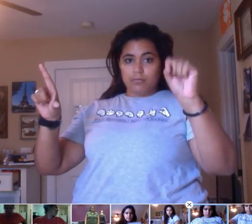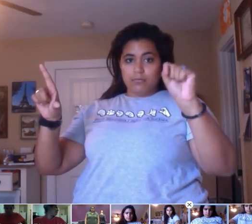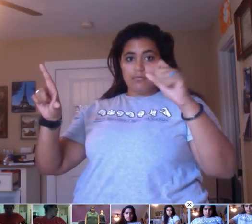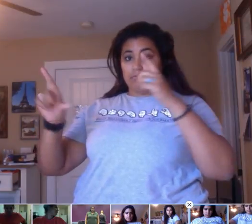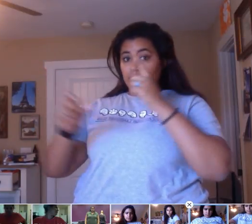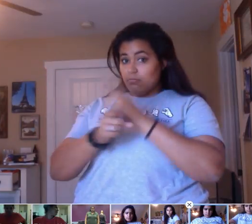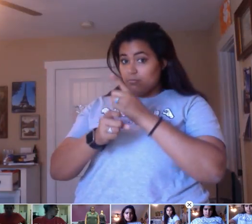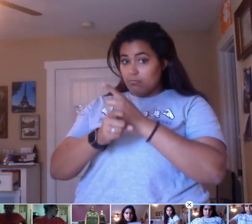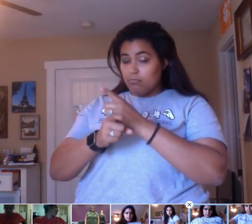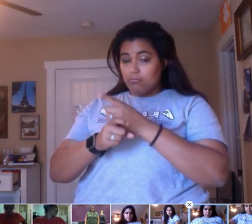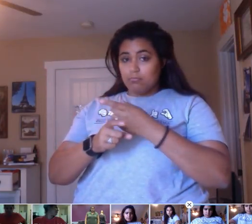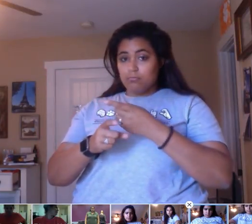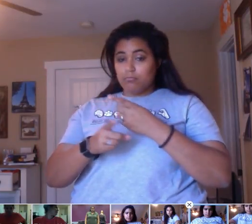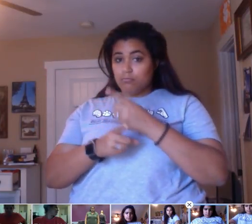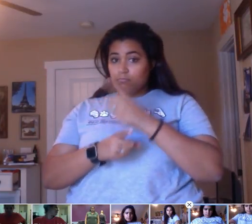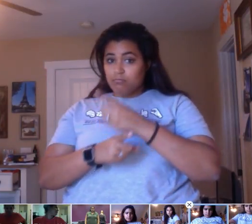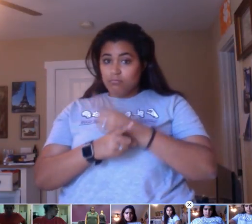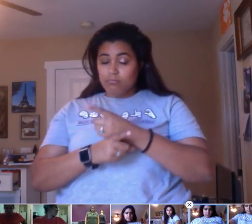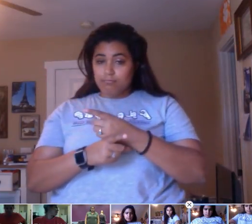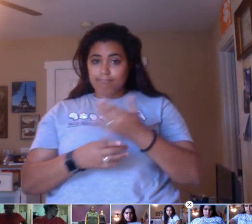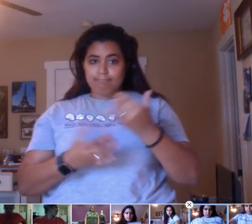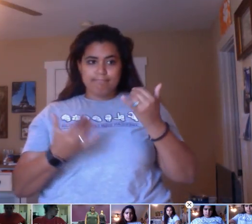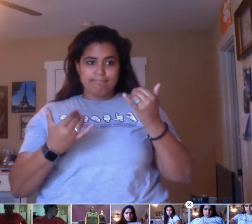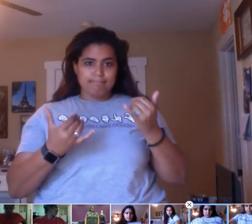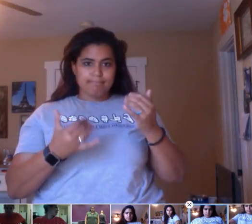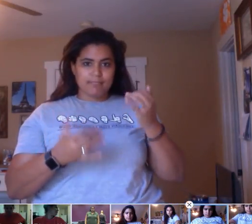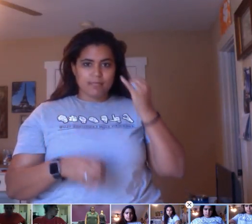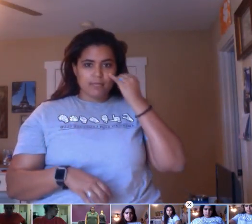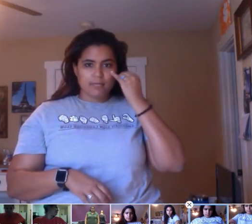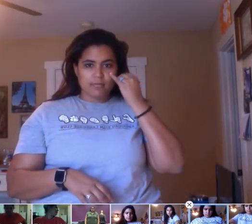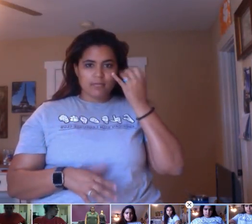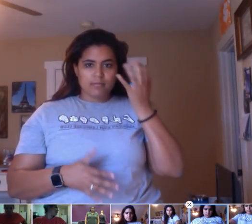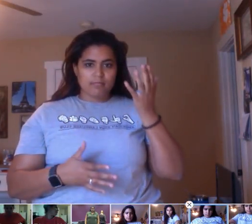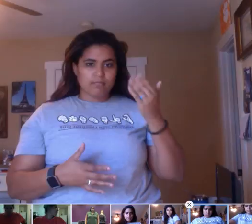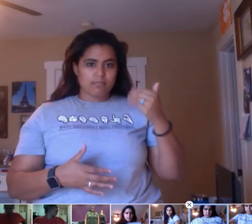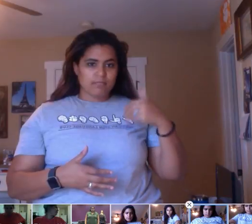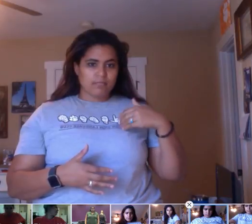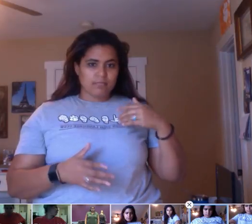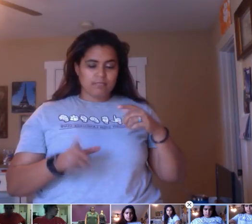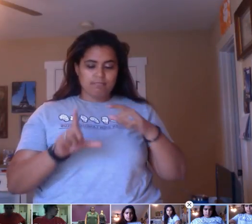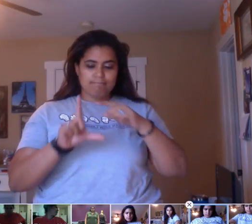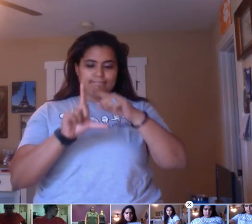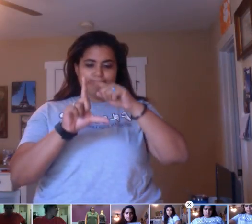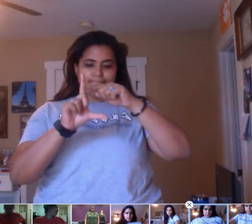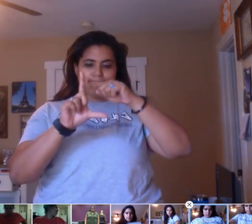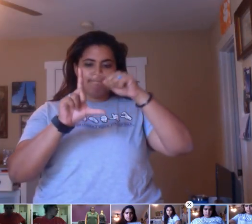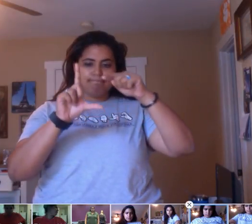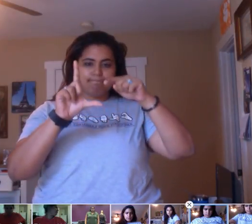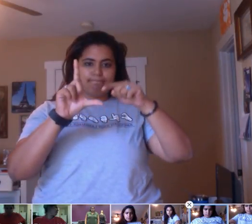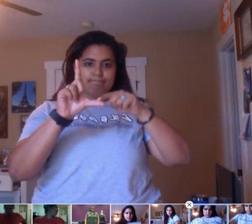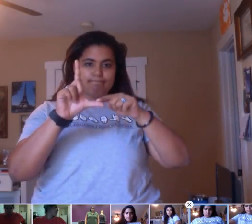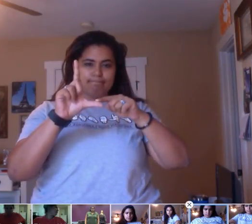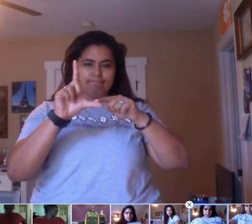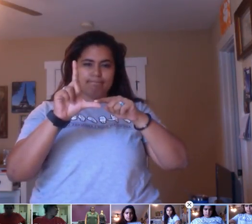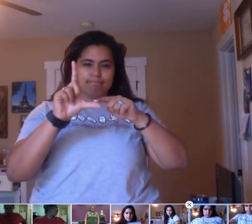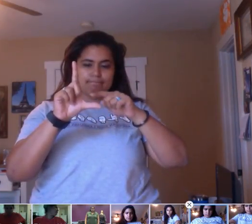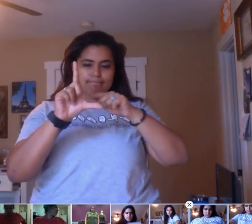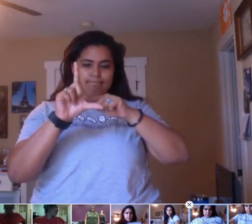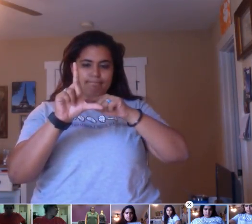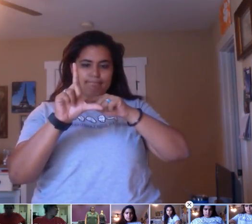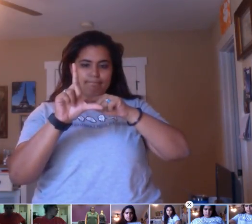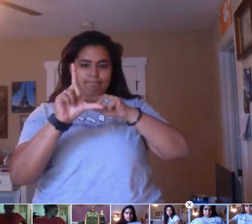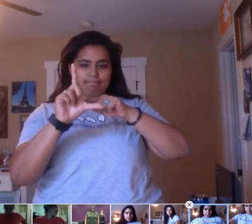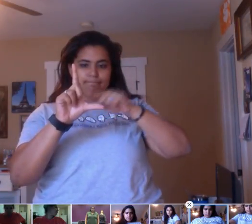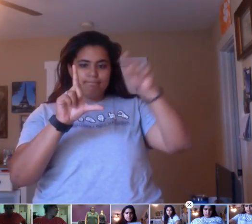90 degrees, right? So now, if you have